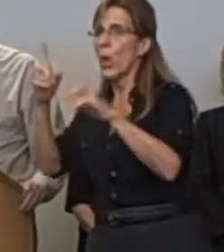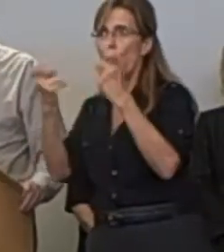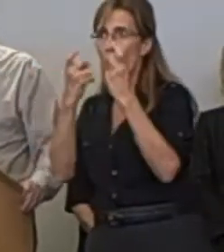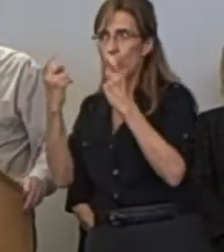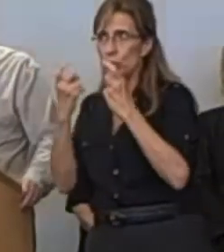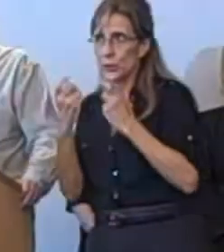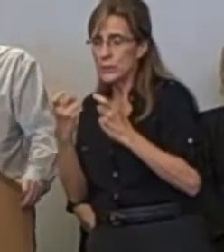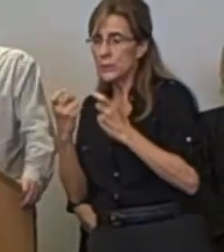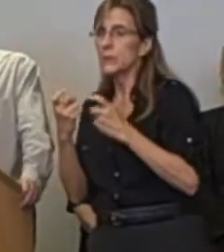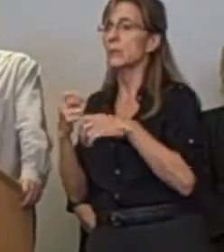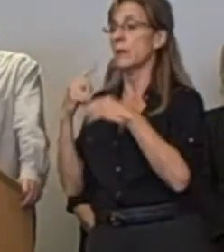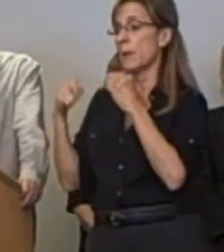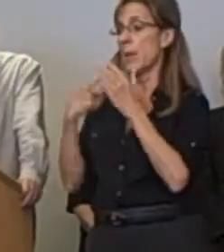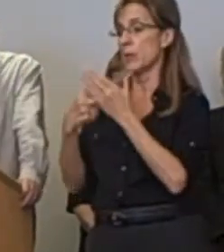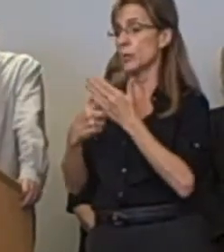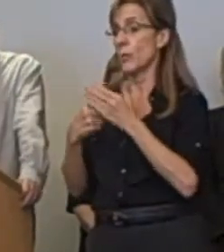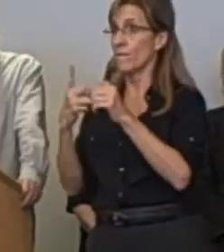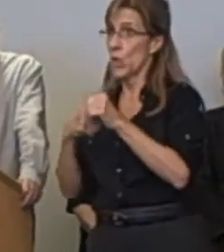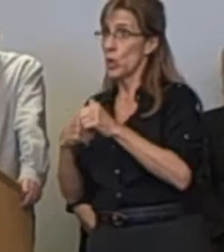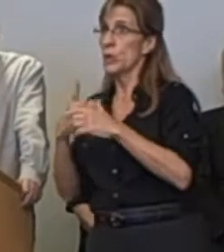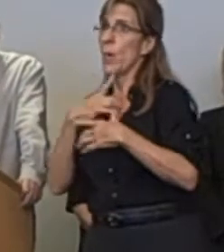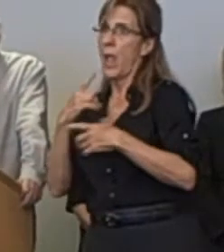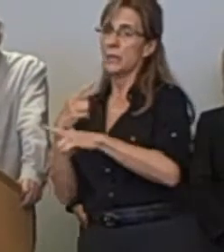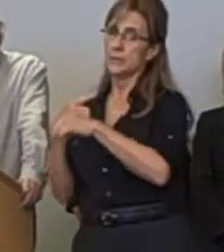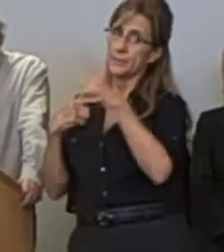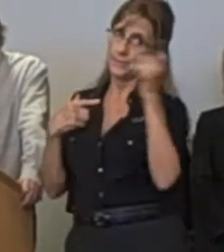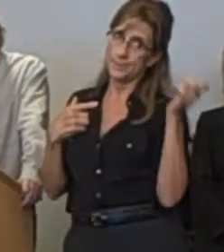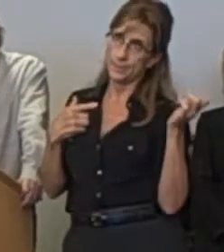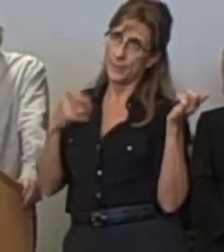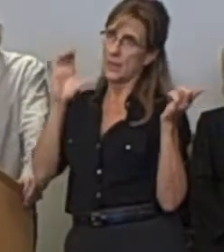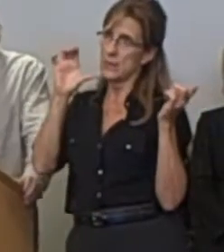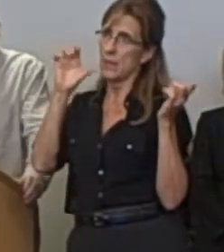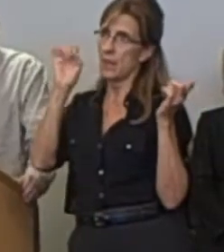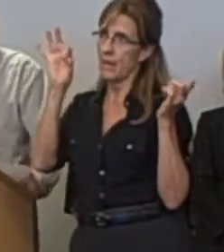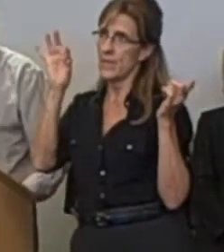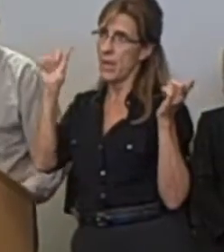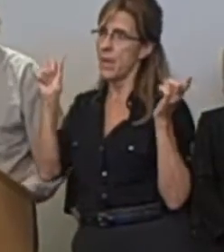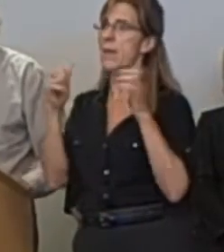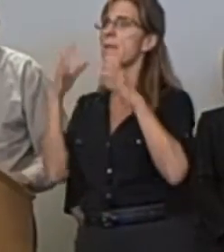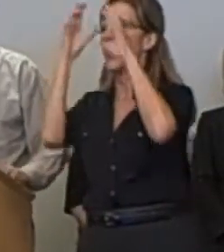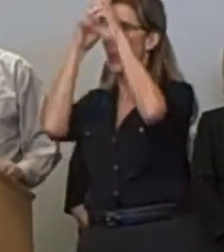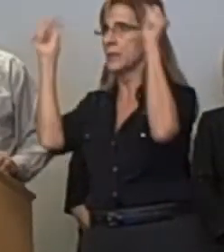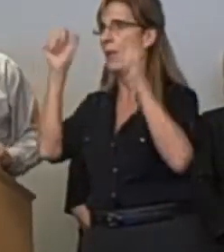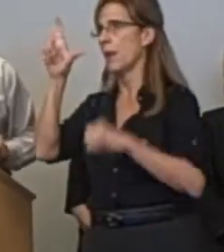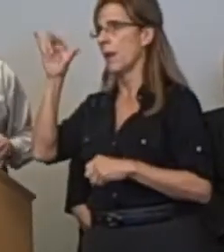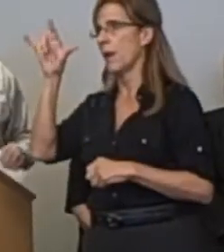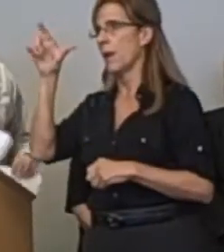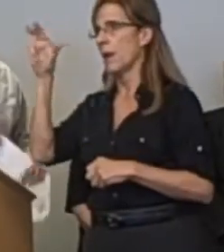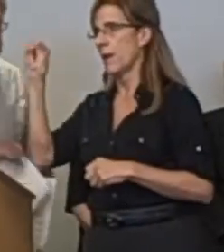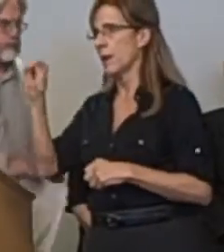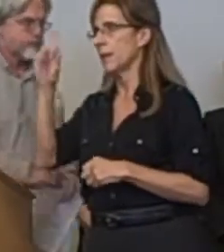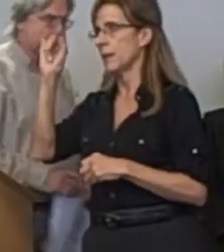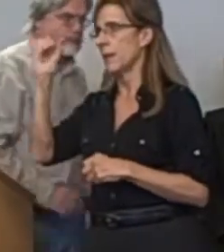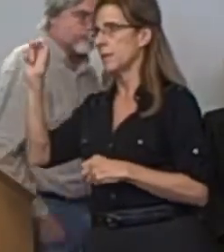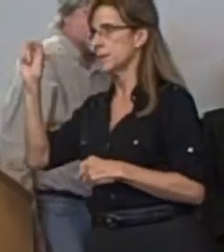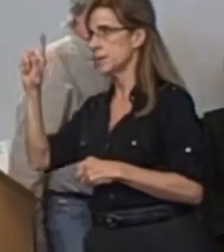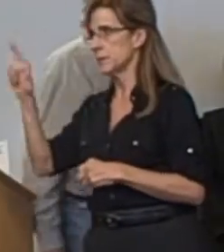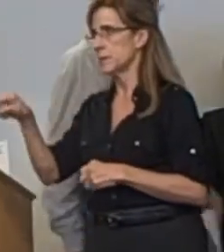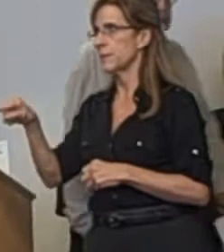have gone. But first, I'd like to turn the podium over to CFA President Lillian Tase.